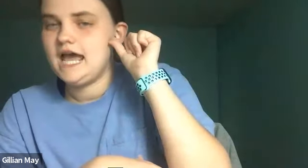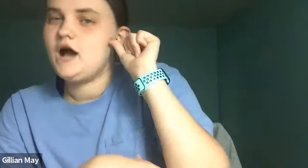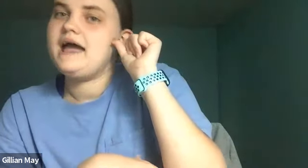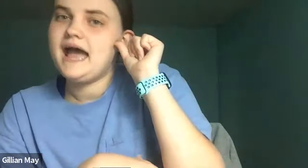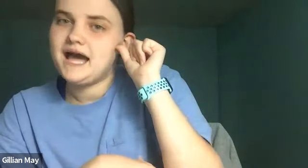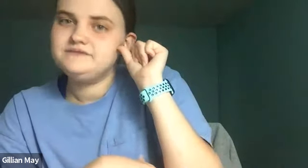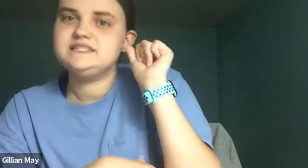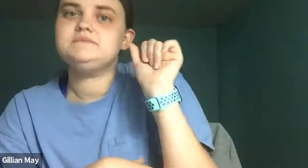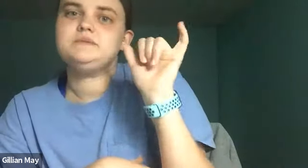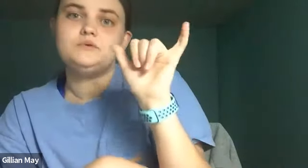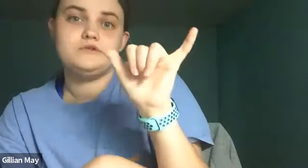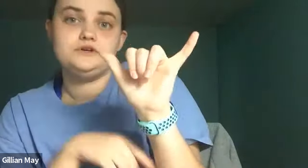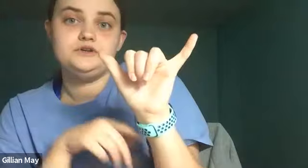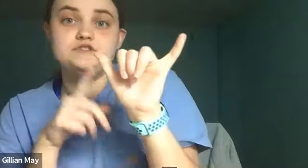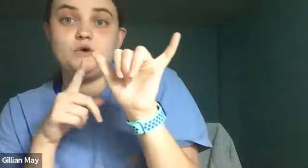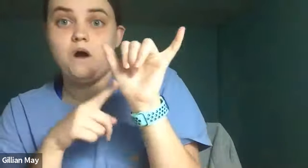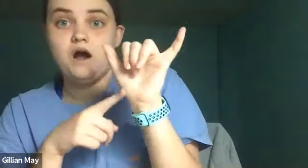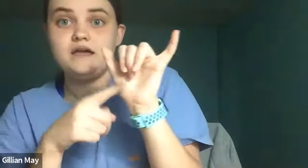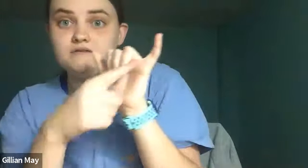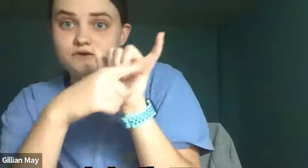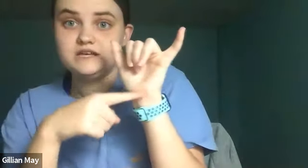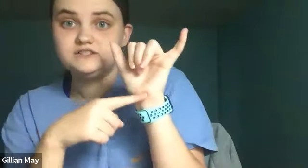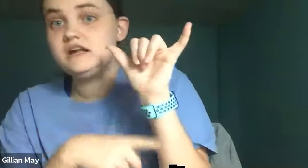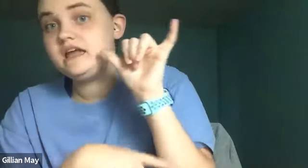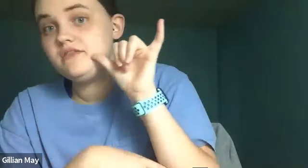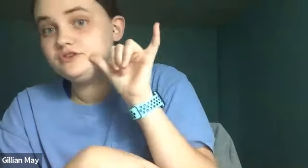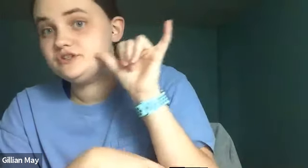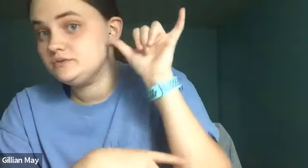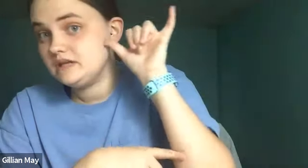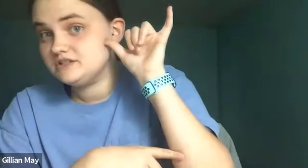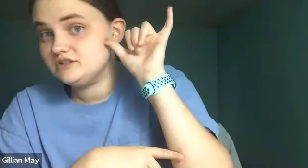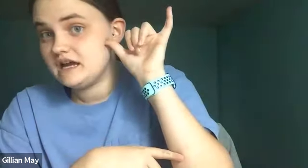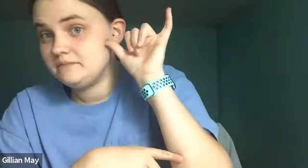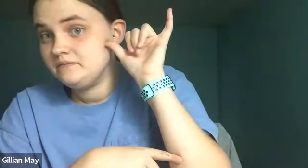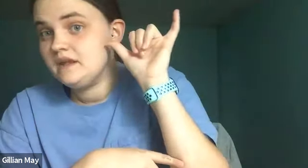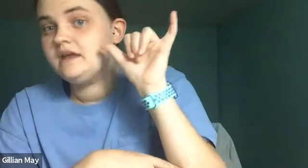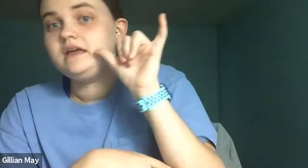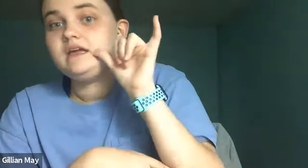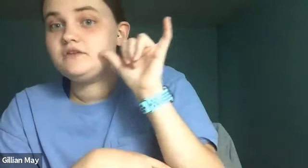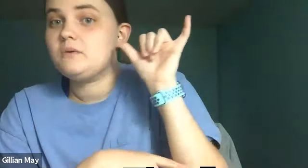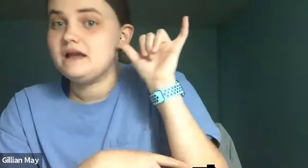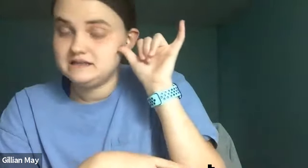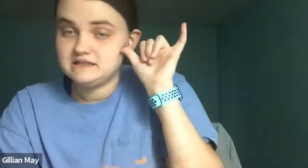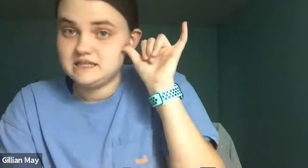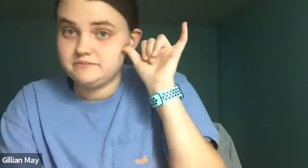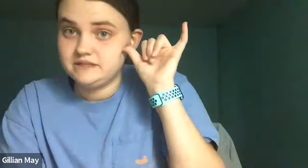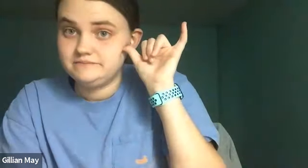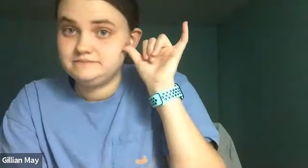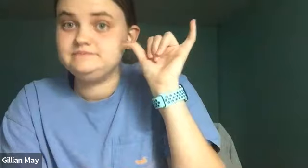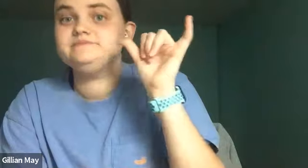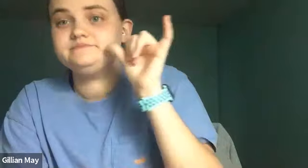Now, I have seen people where they'll use the Y for yesterday, and they'll do yesterday. Either way is accepted.